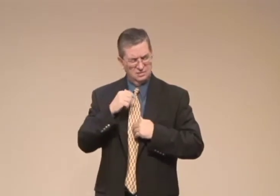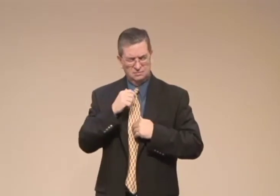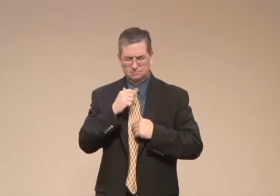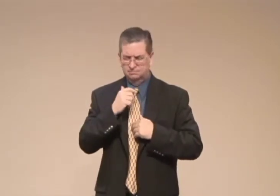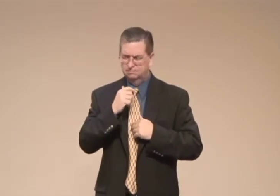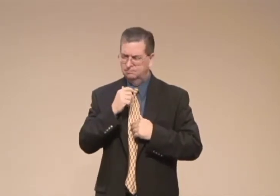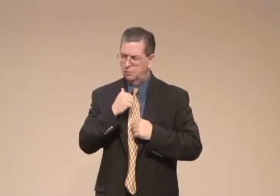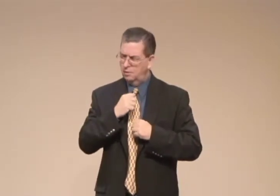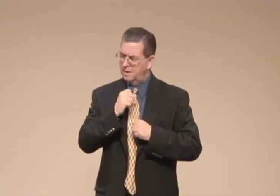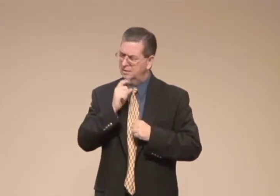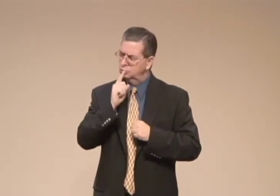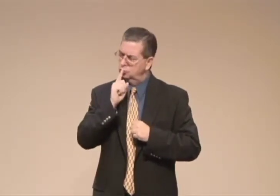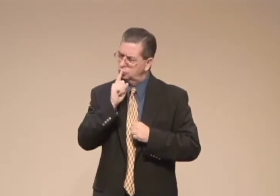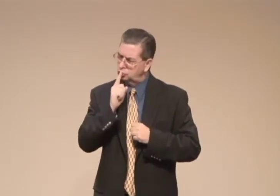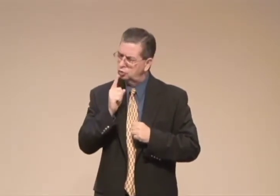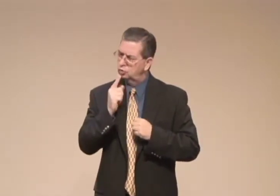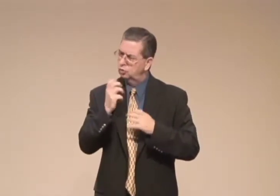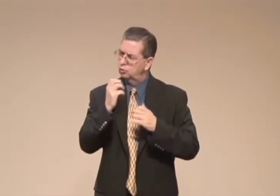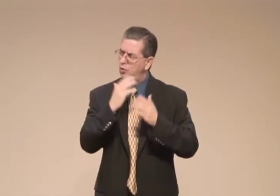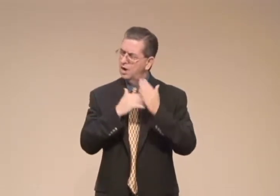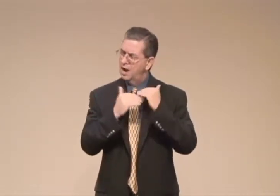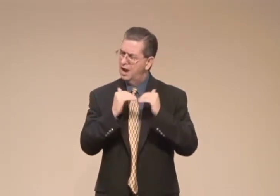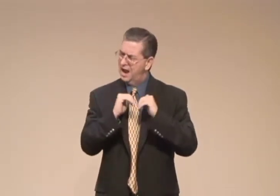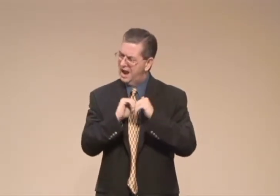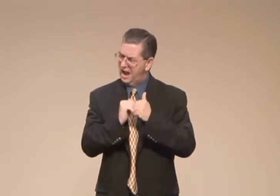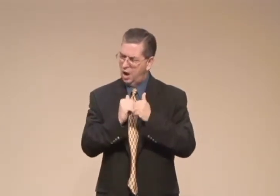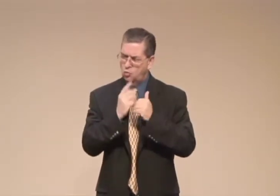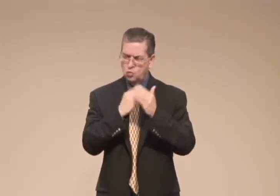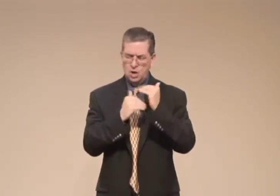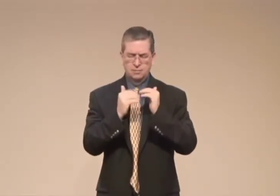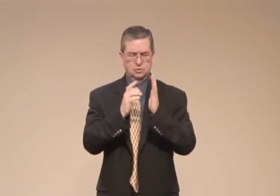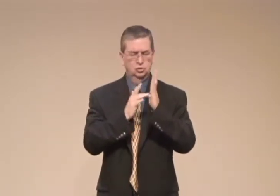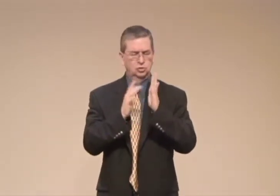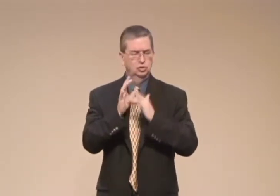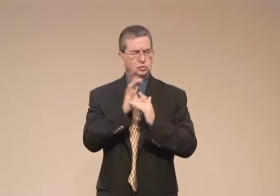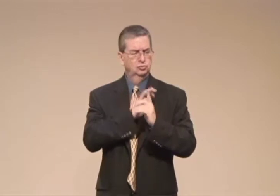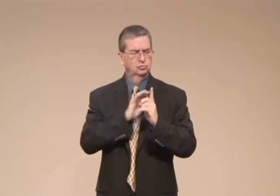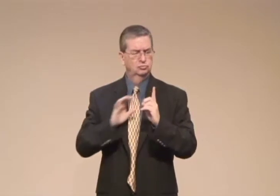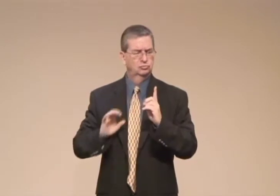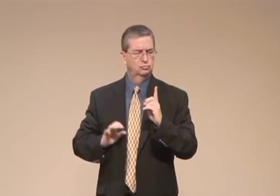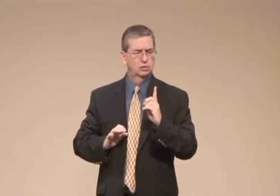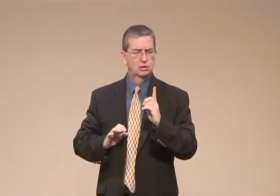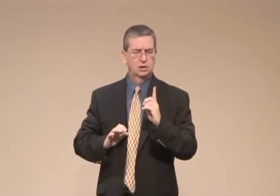need to be sure that you have done that